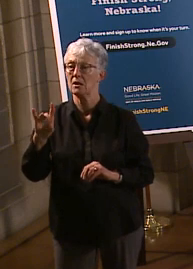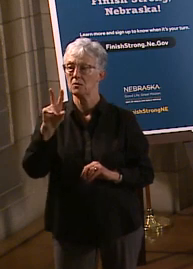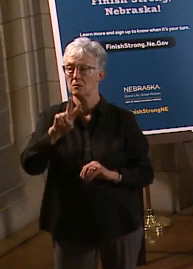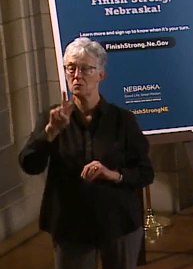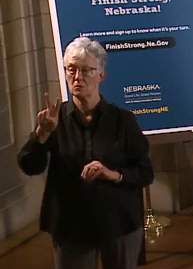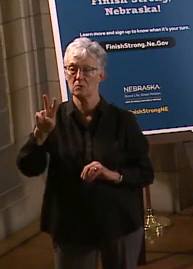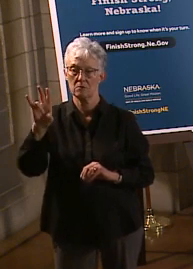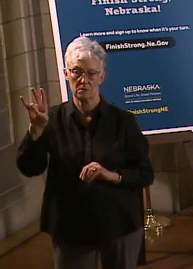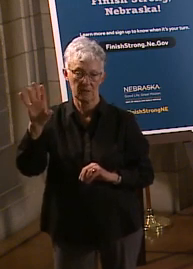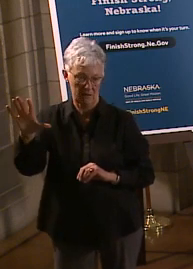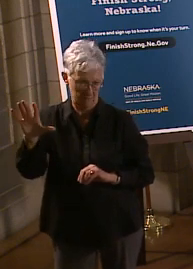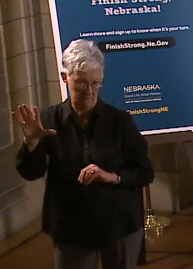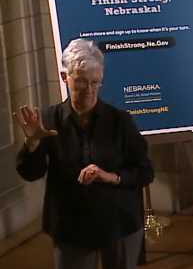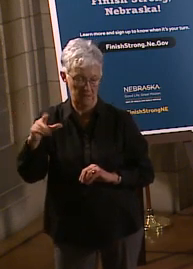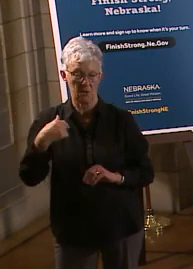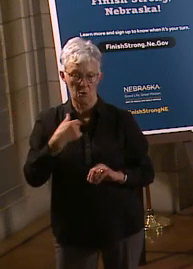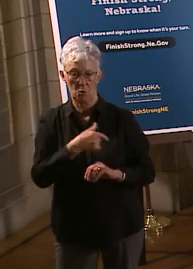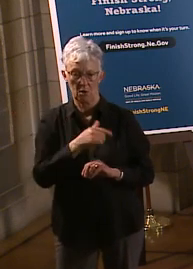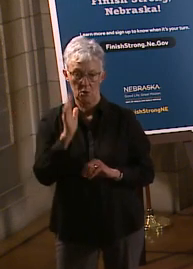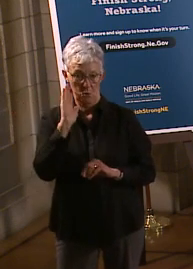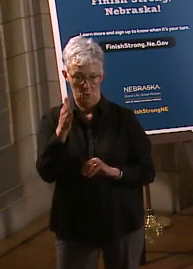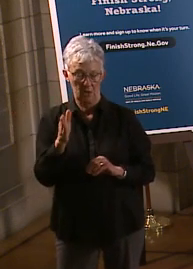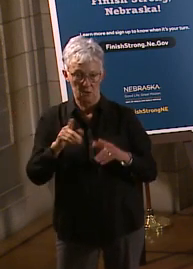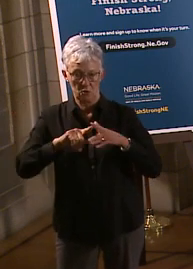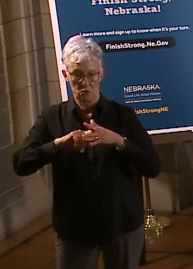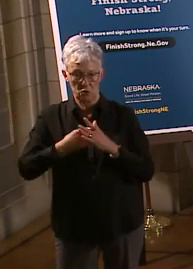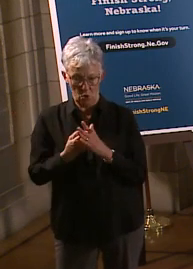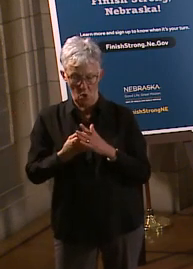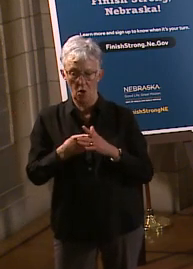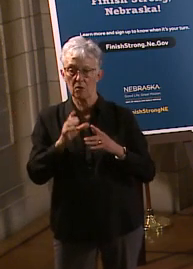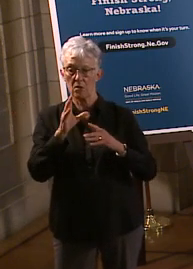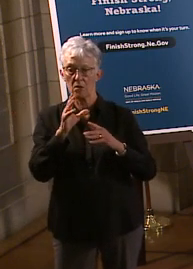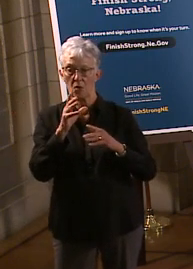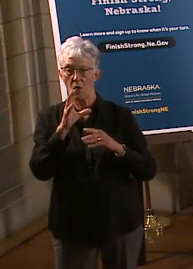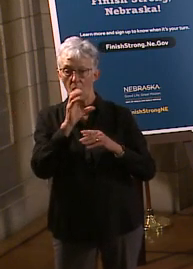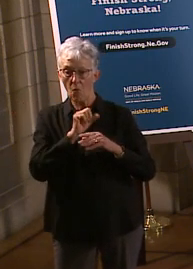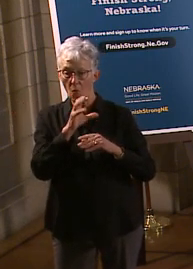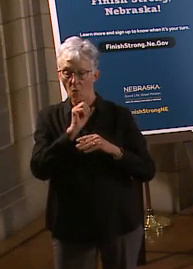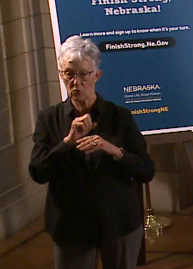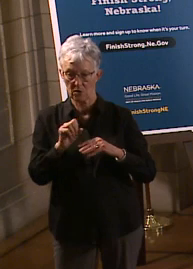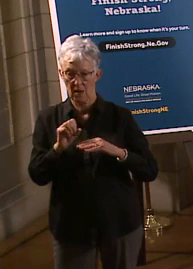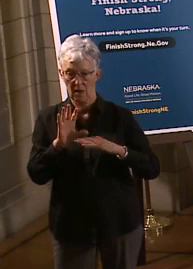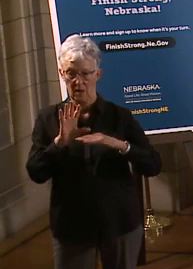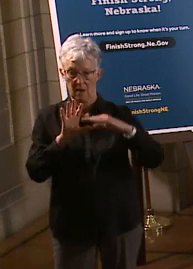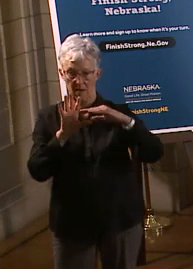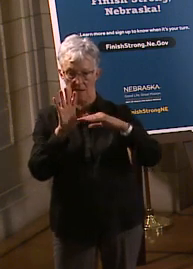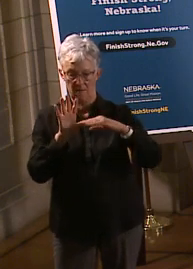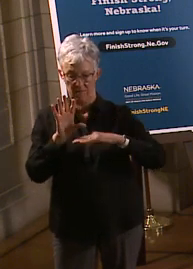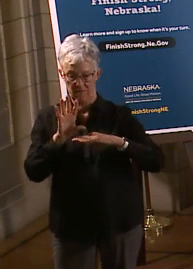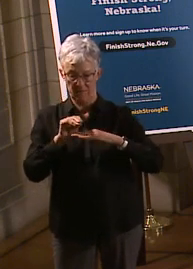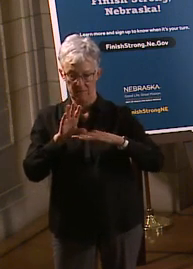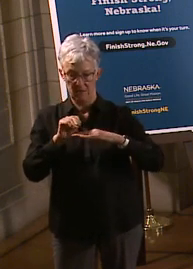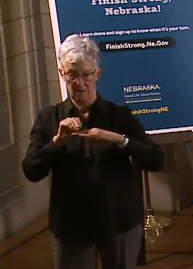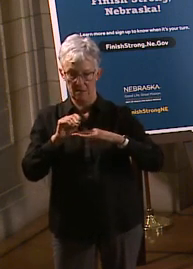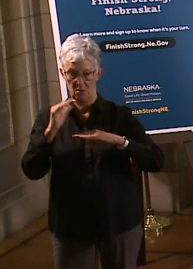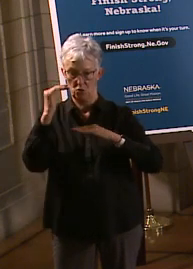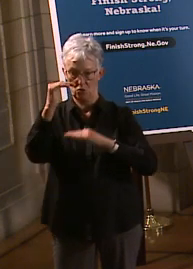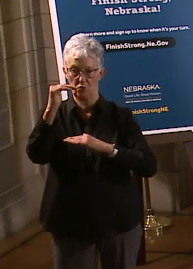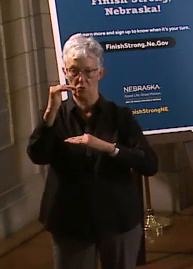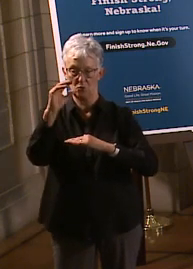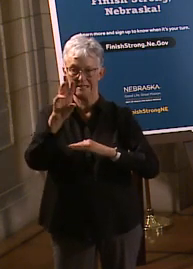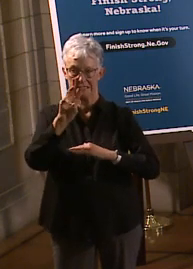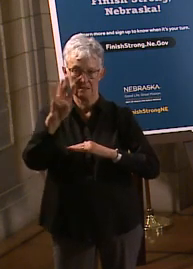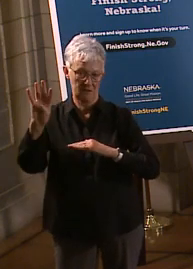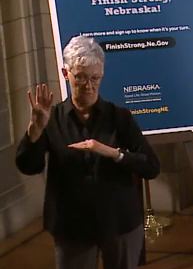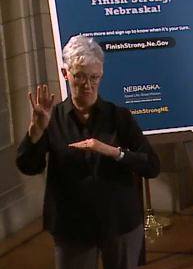833-998-2275. We're going to be getting into those 50 to 64-year-olds. So that next age category down. So